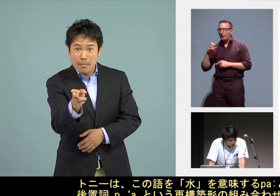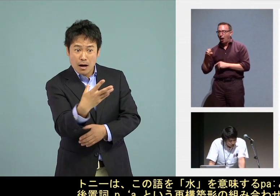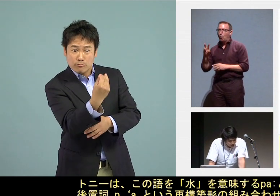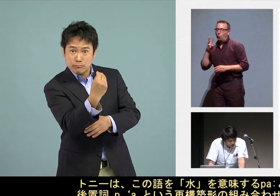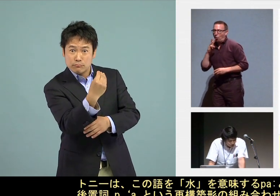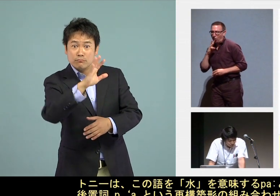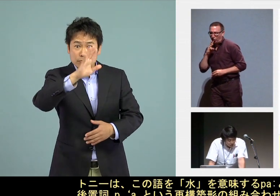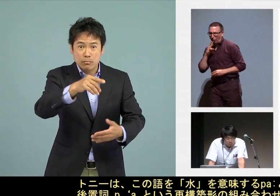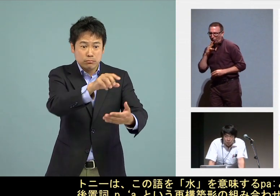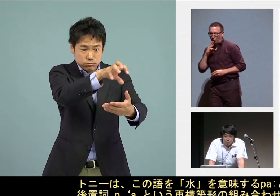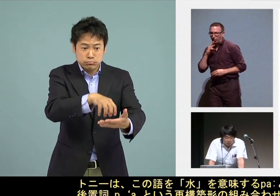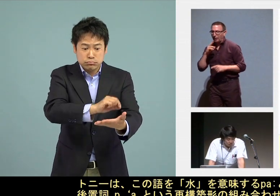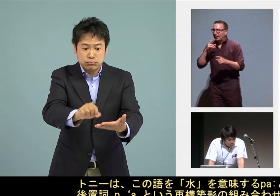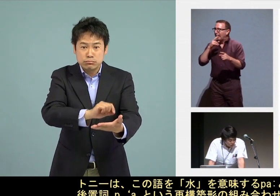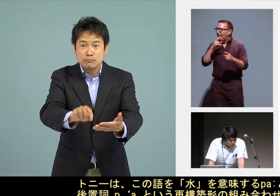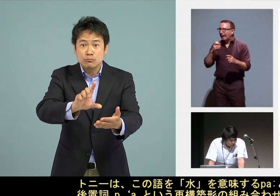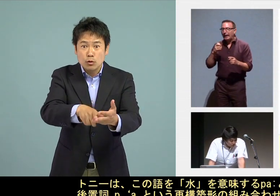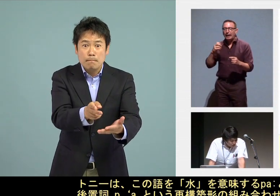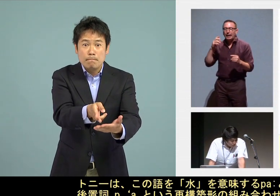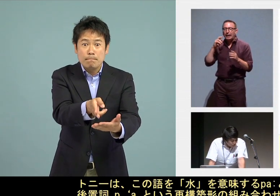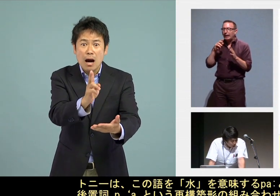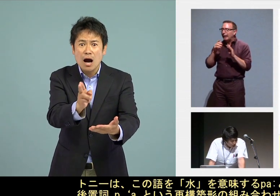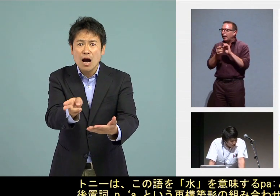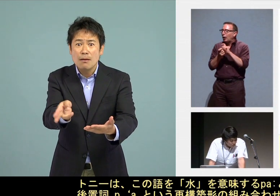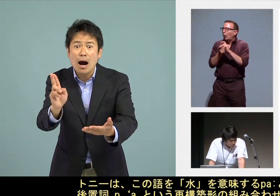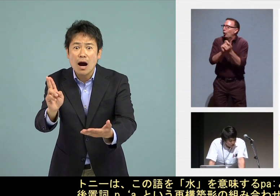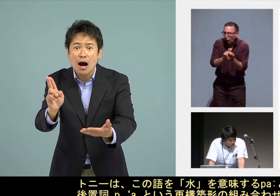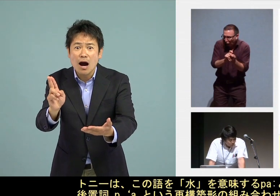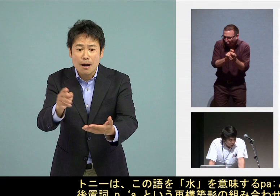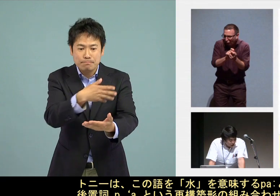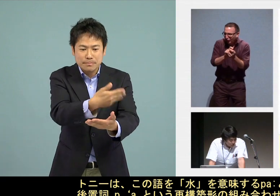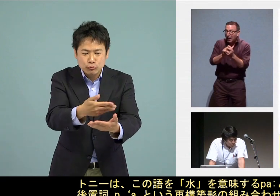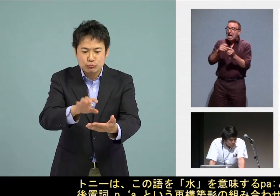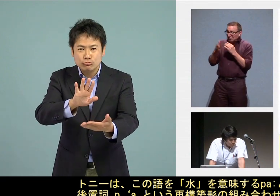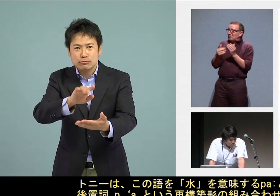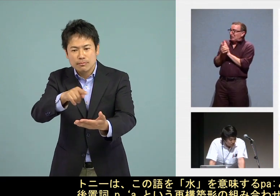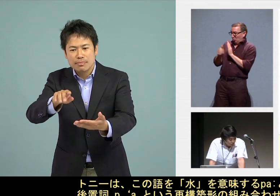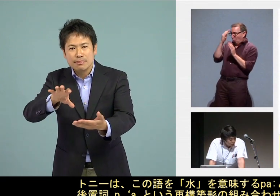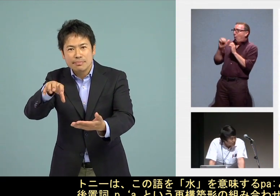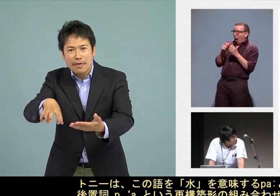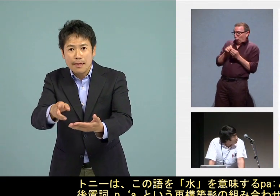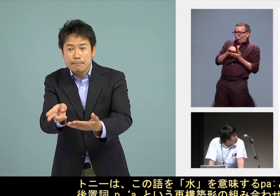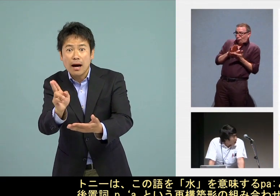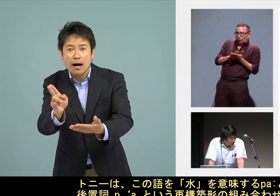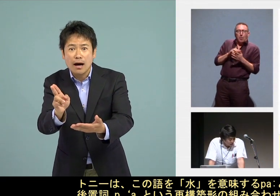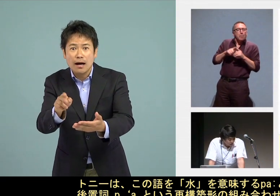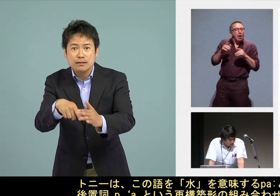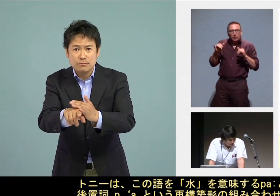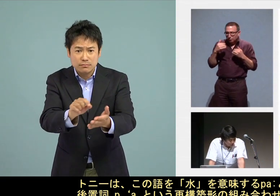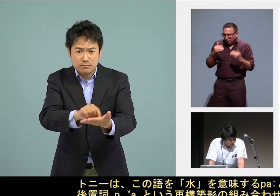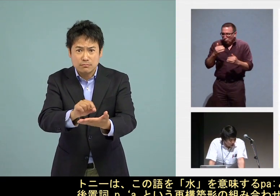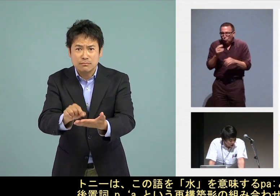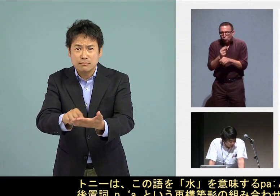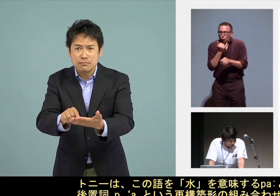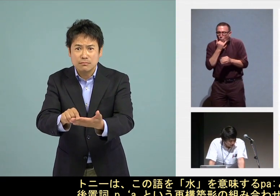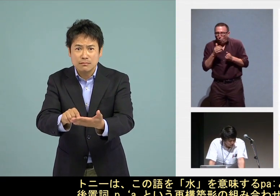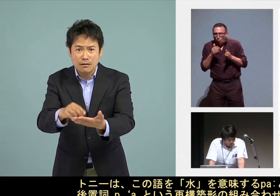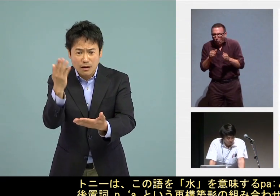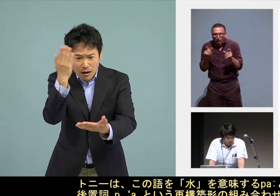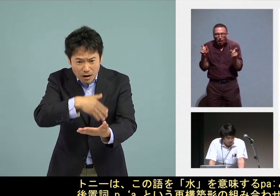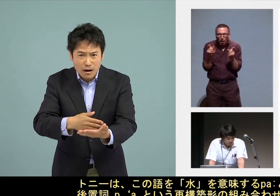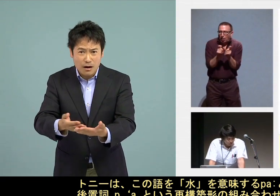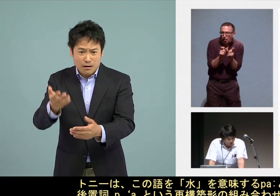but wrote down the reconstructed forms pa, water, plus postposition pa,